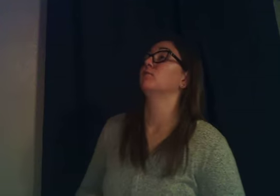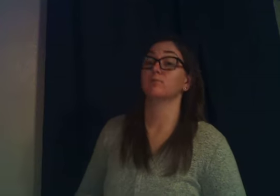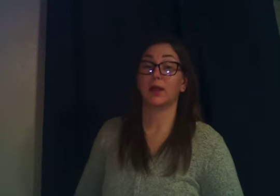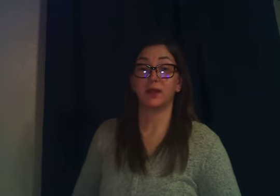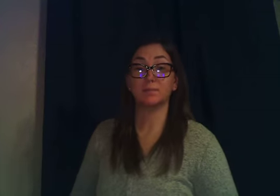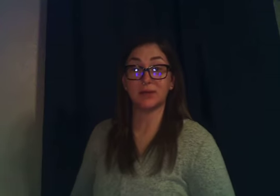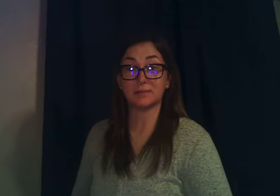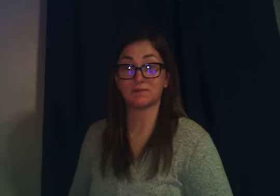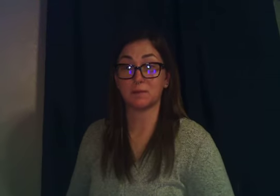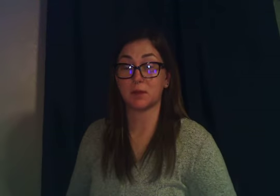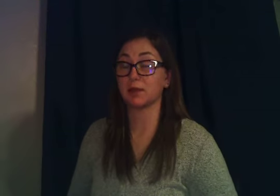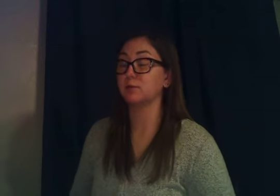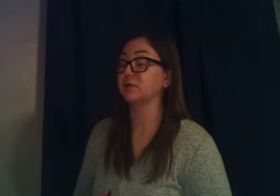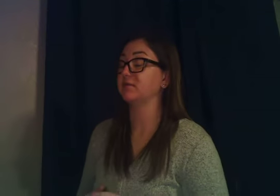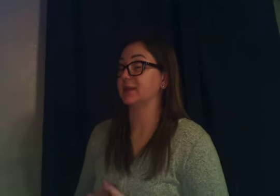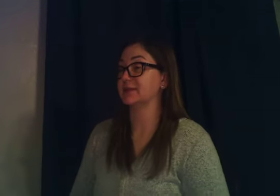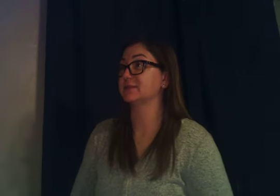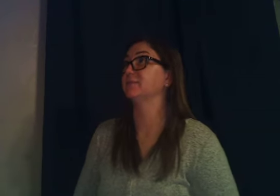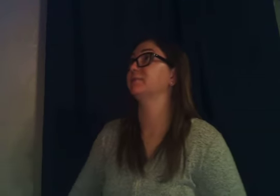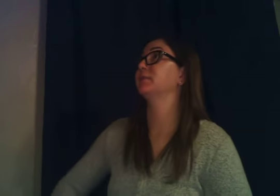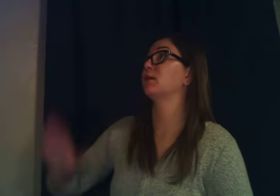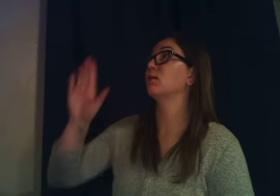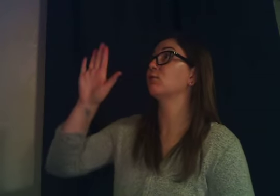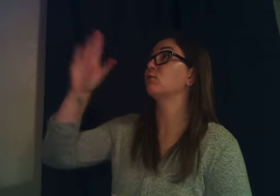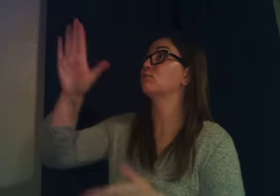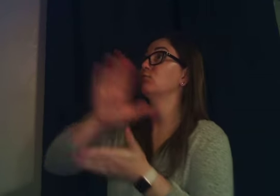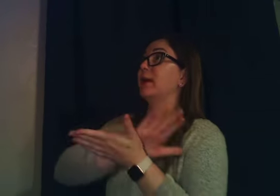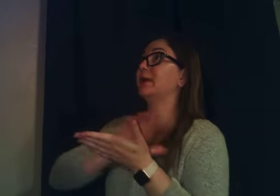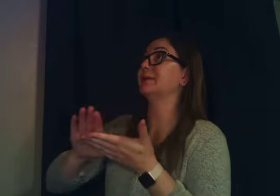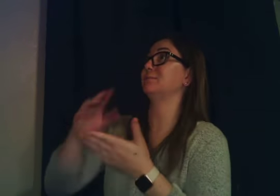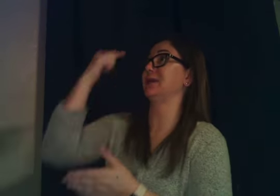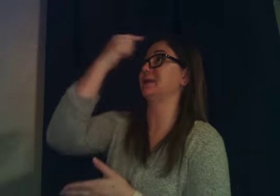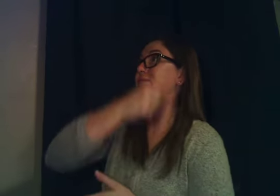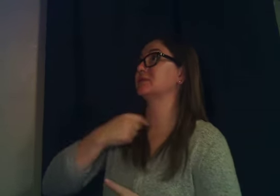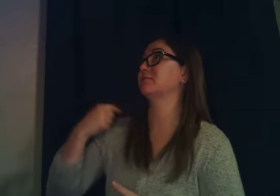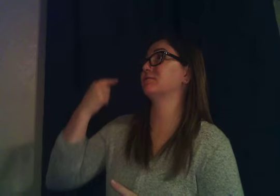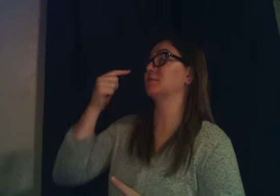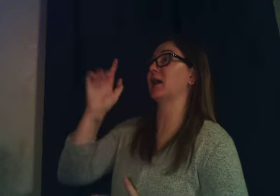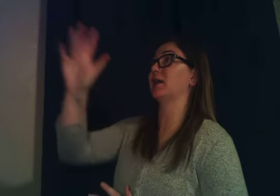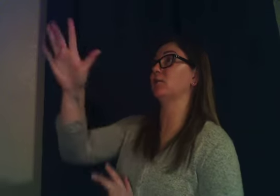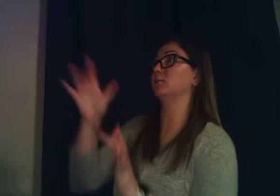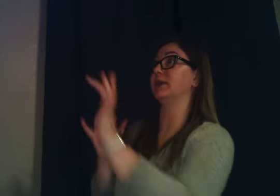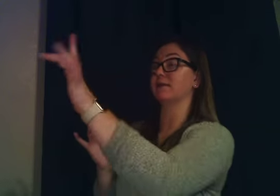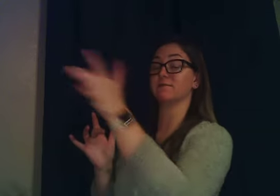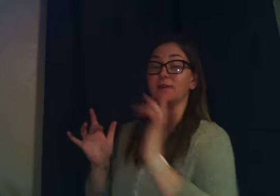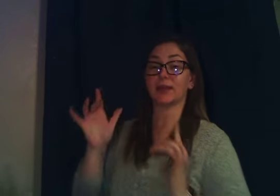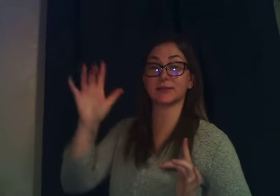Radiant beams from thy holy face. Radiant beams from thy holy face.